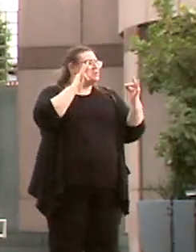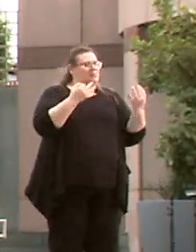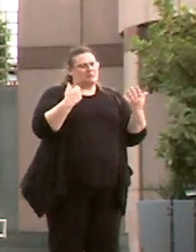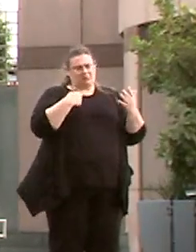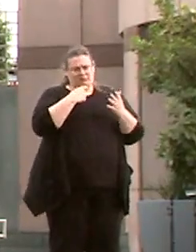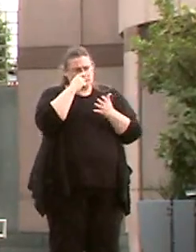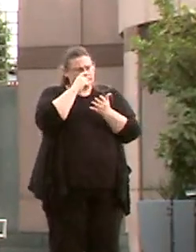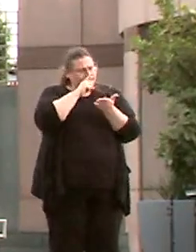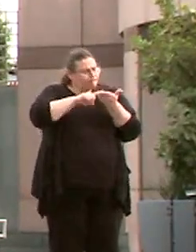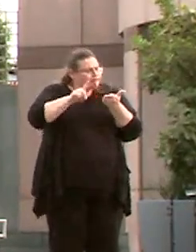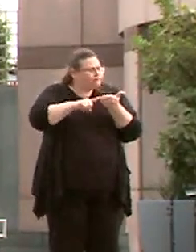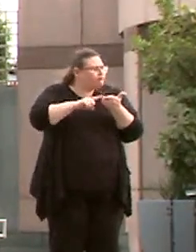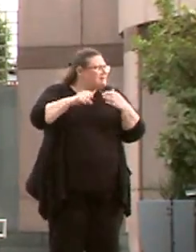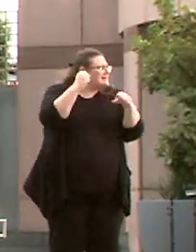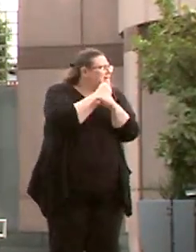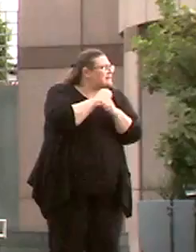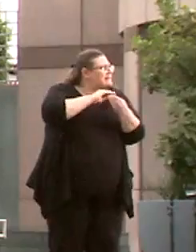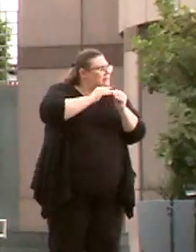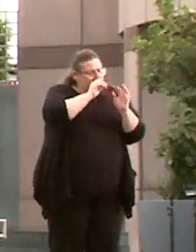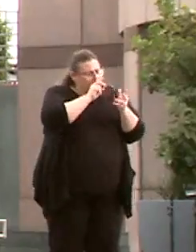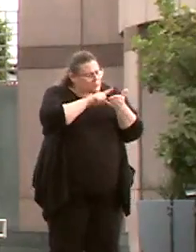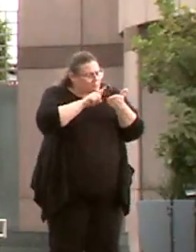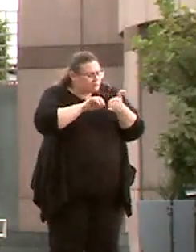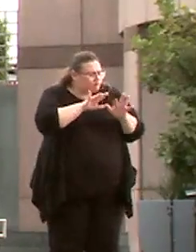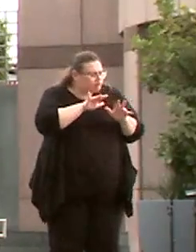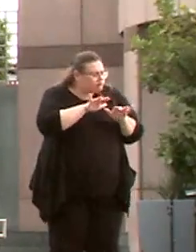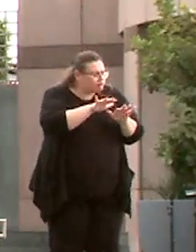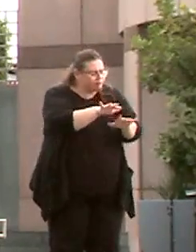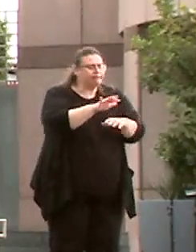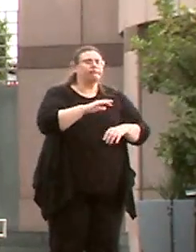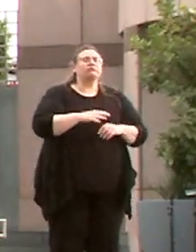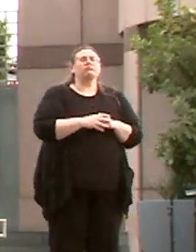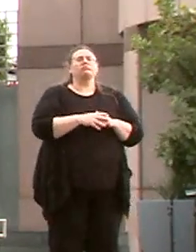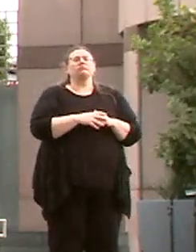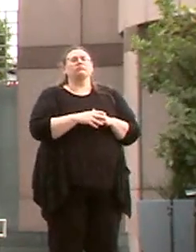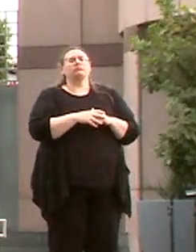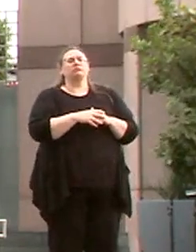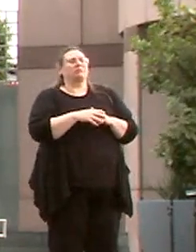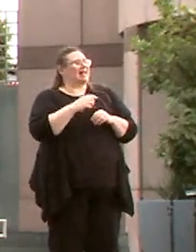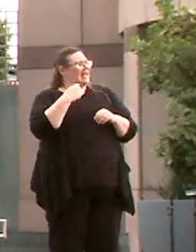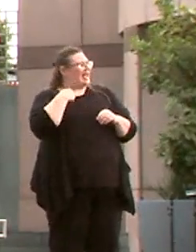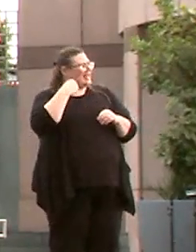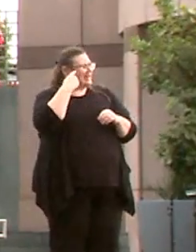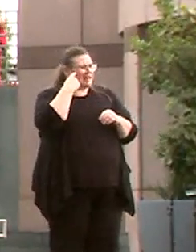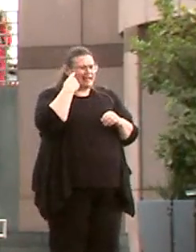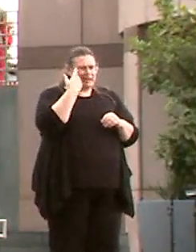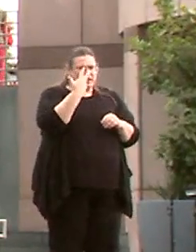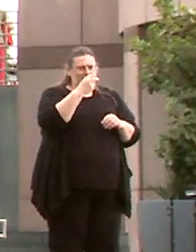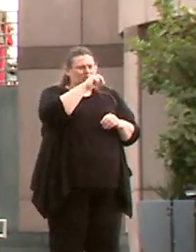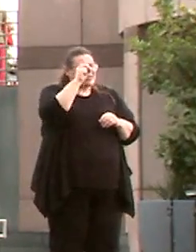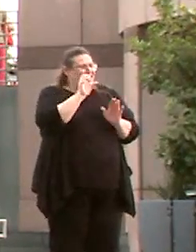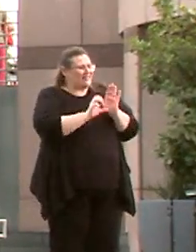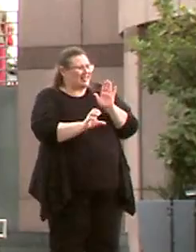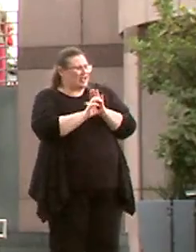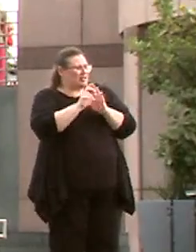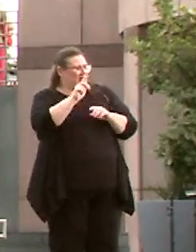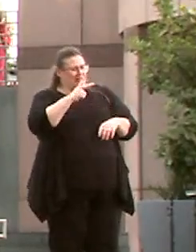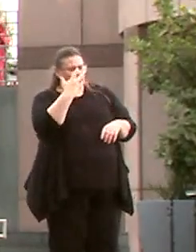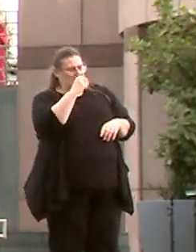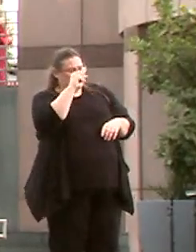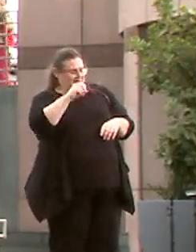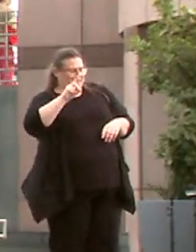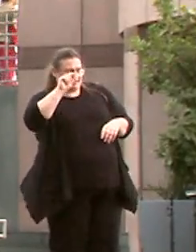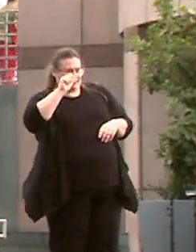deep dive into some of the statistics Mhm. and looking at the fact that I think it's 3% of characters on TV